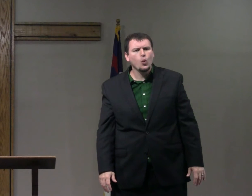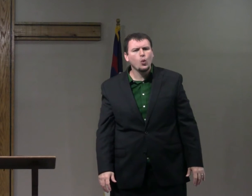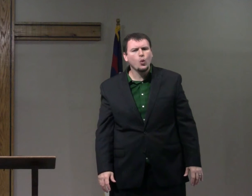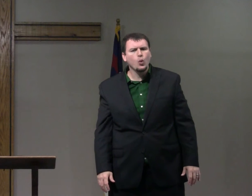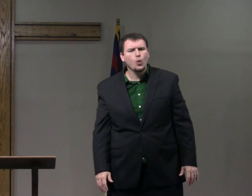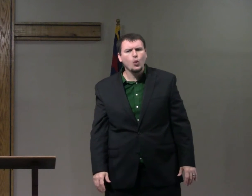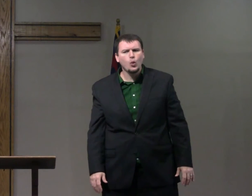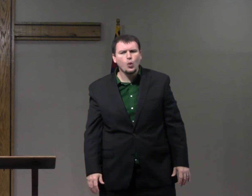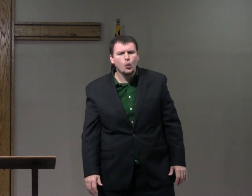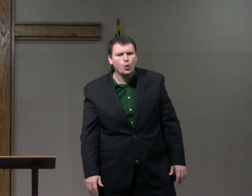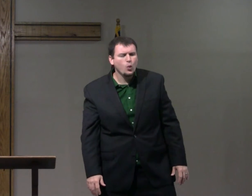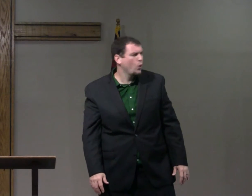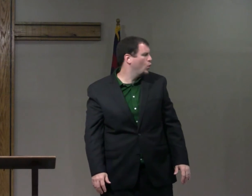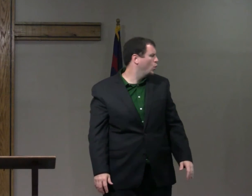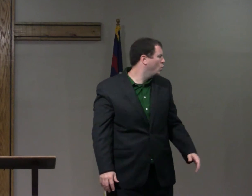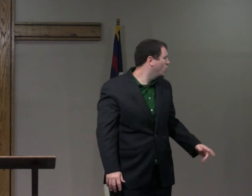big change.